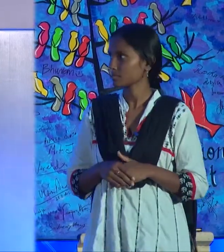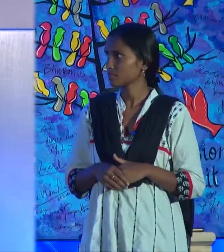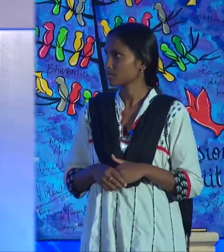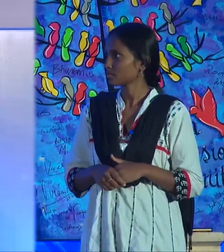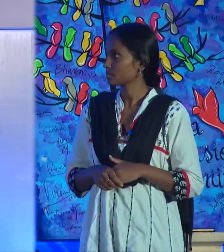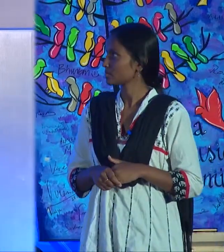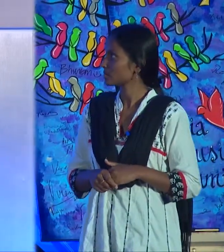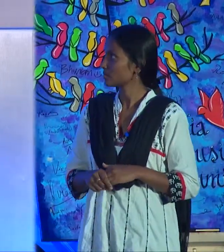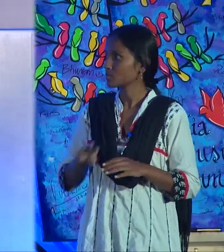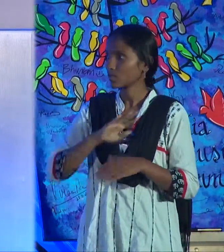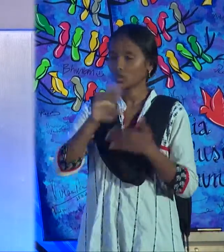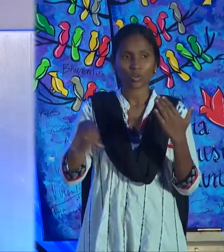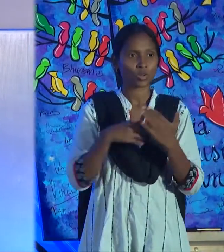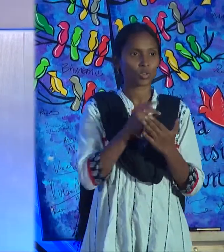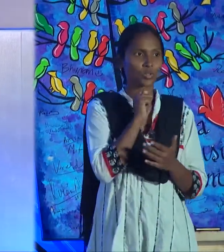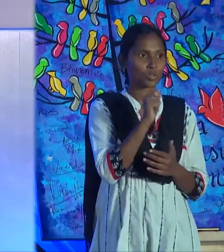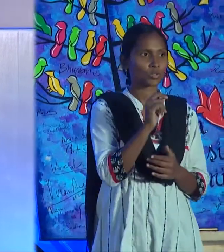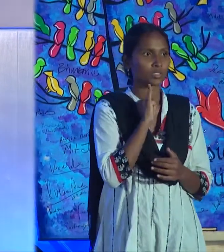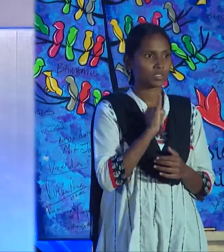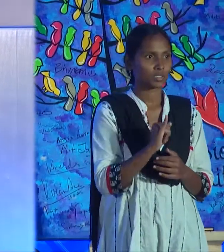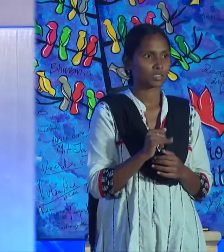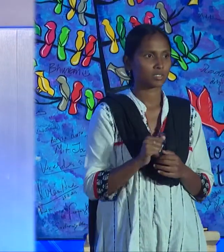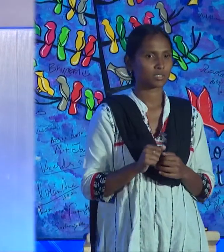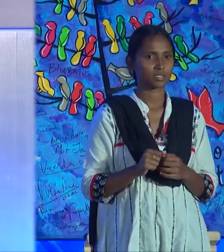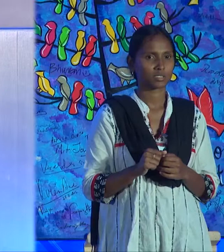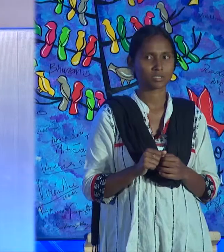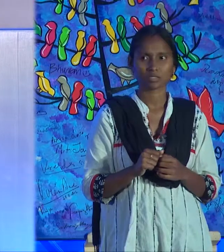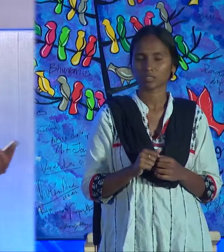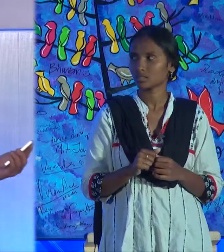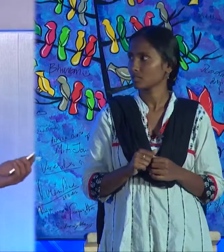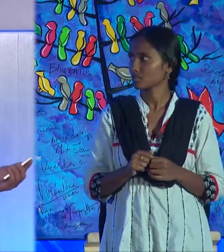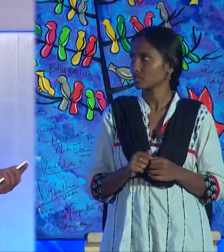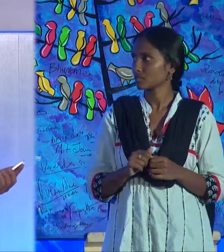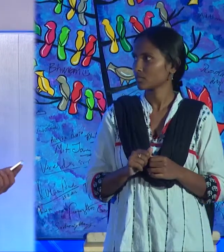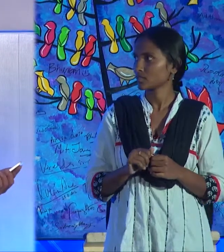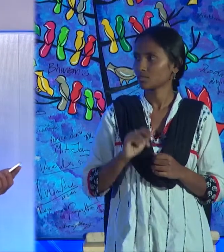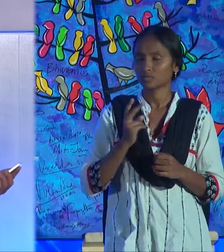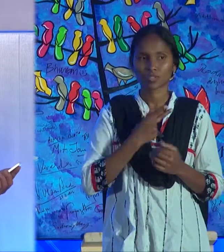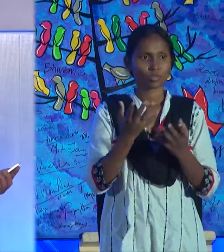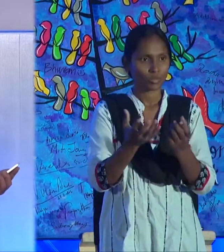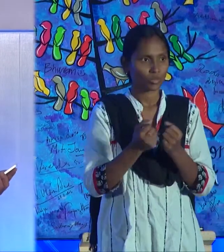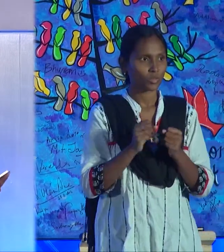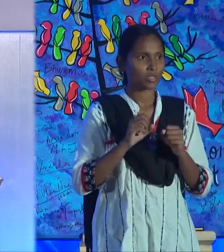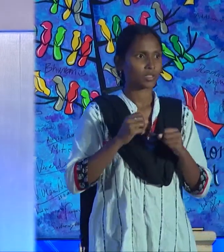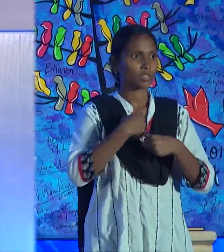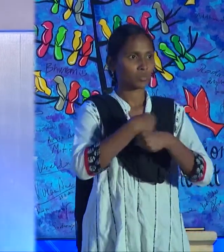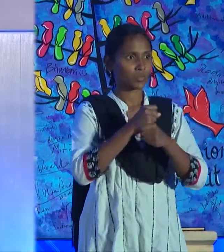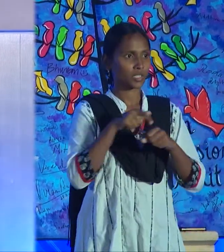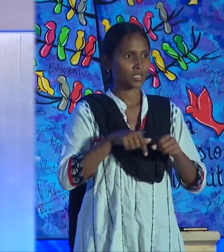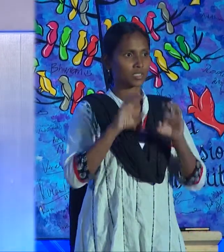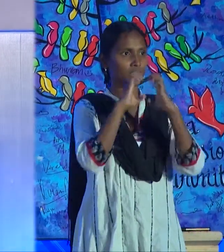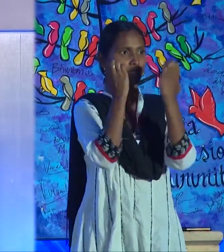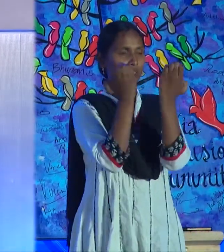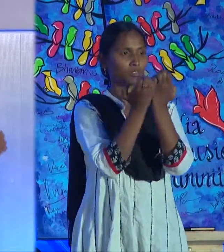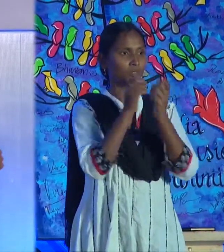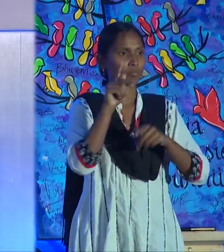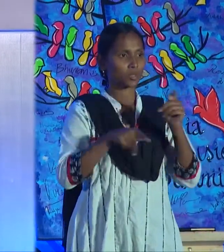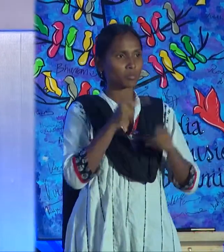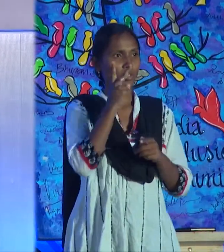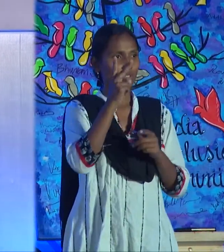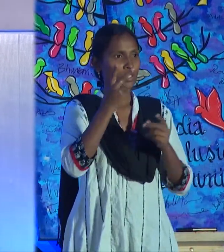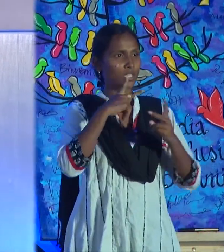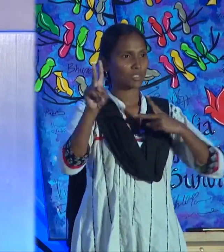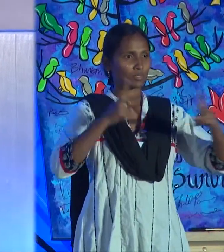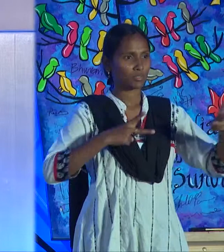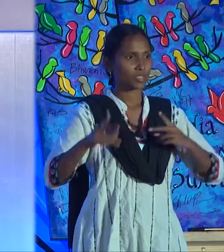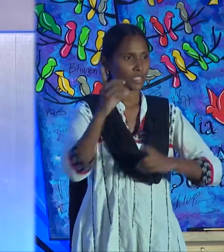The whole fact is that we want to go ahead and create this environment where, you know, when people look at differently